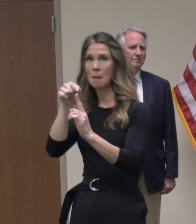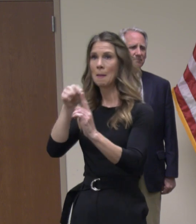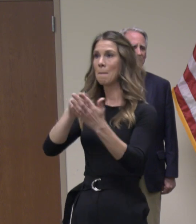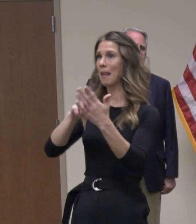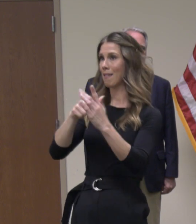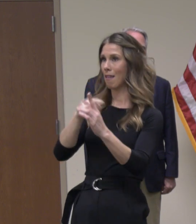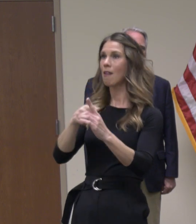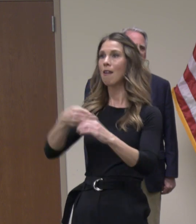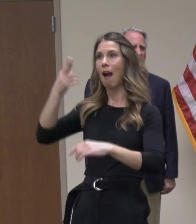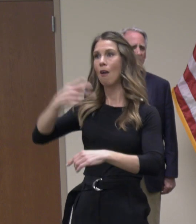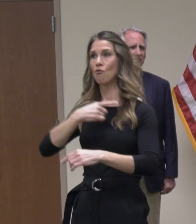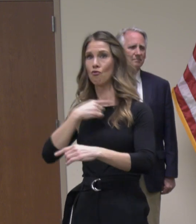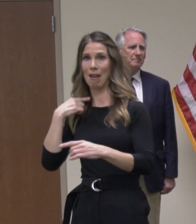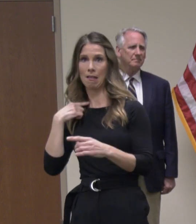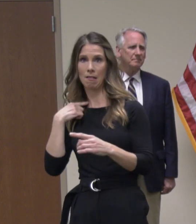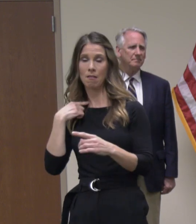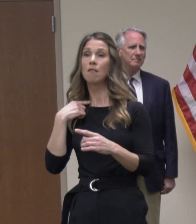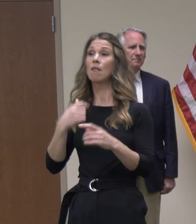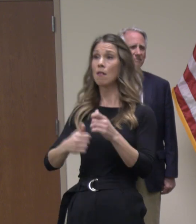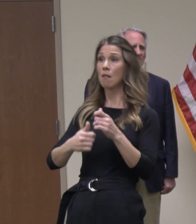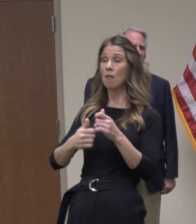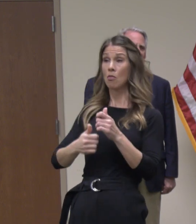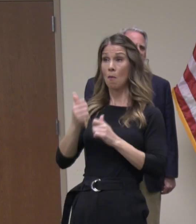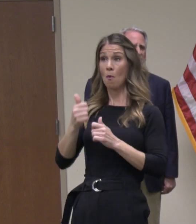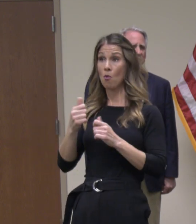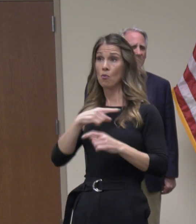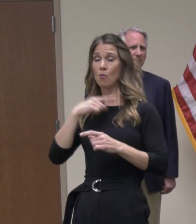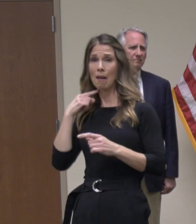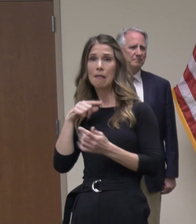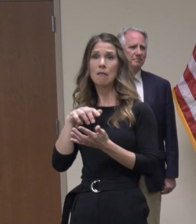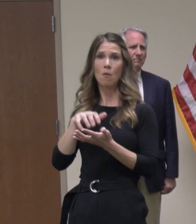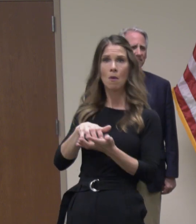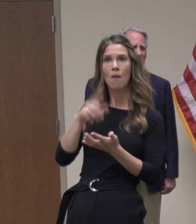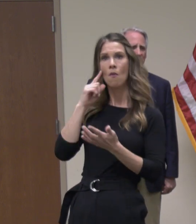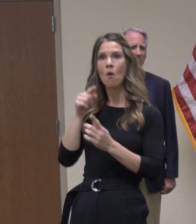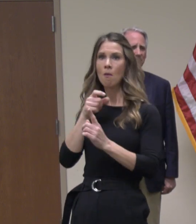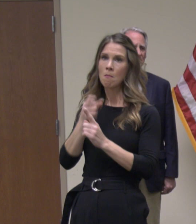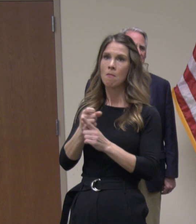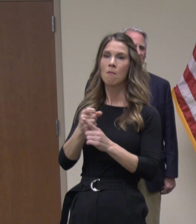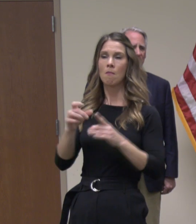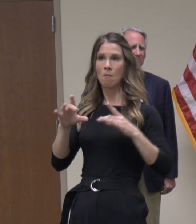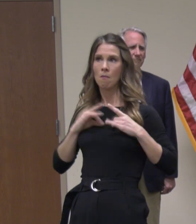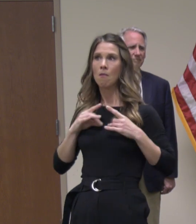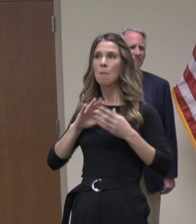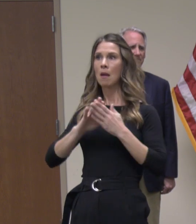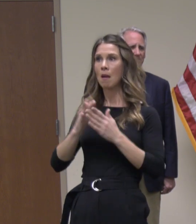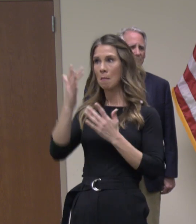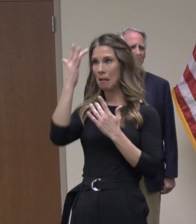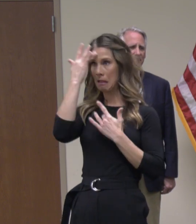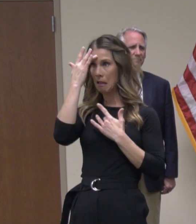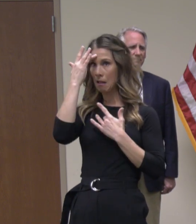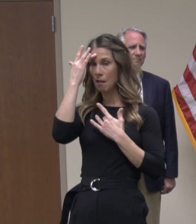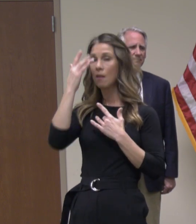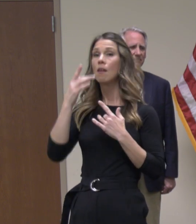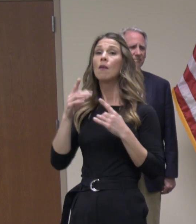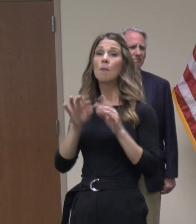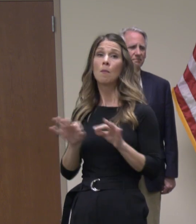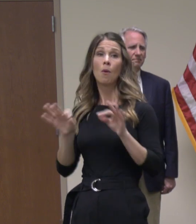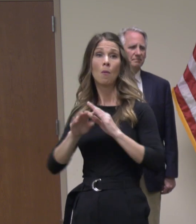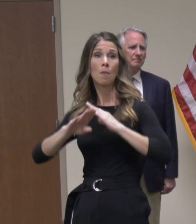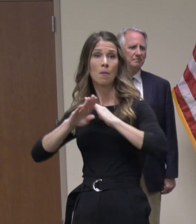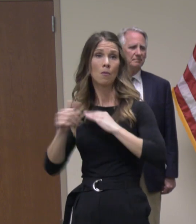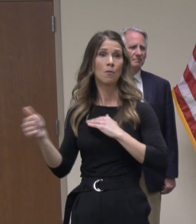complications at risk, at the most risk of complications from this virus. And we also have to protect ourselves and our